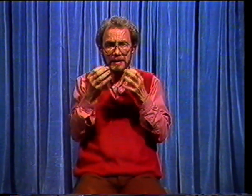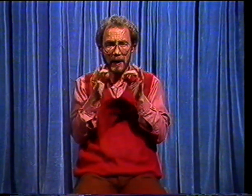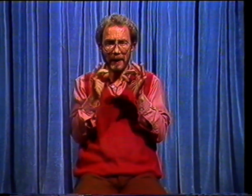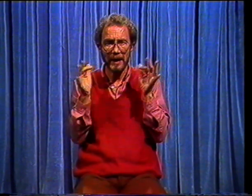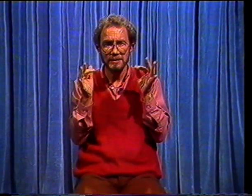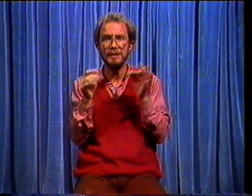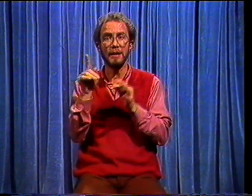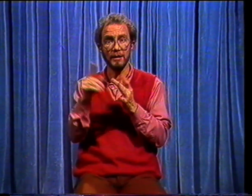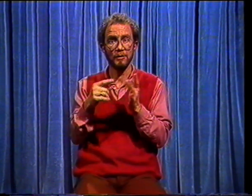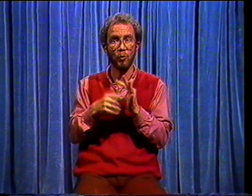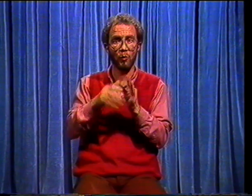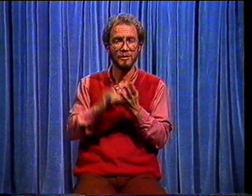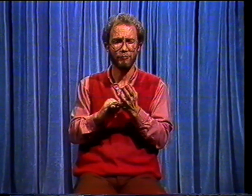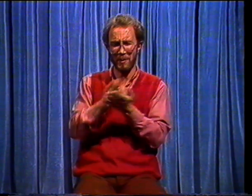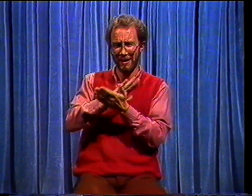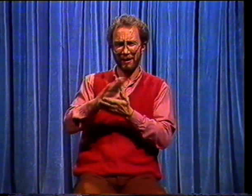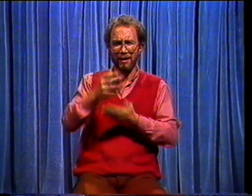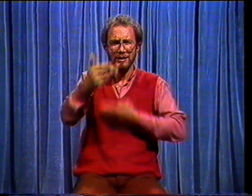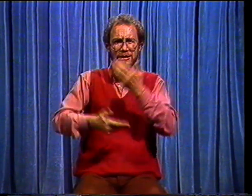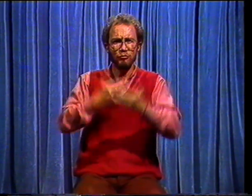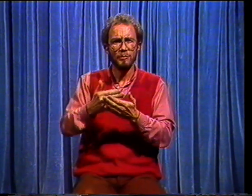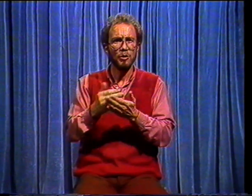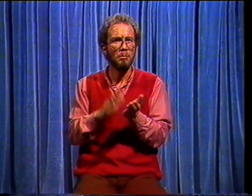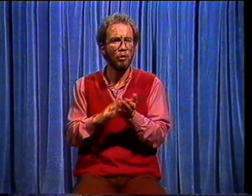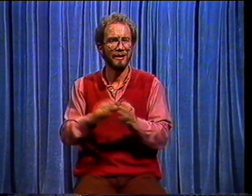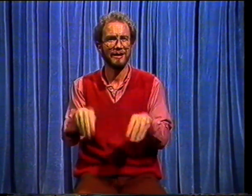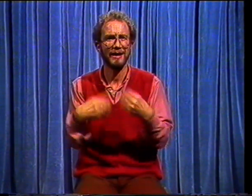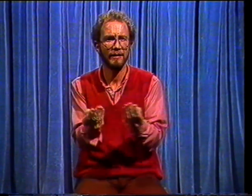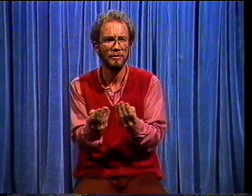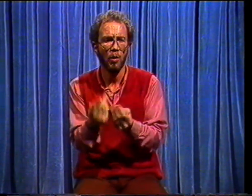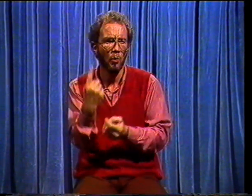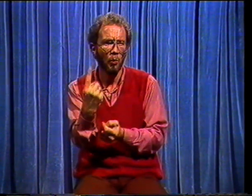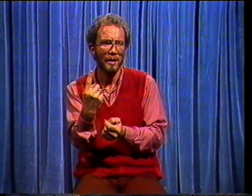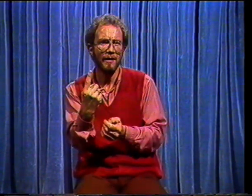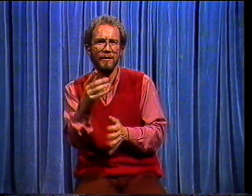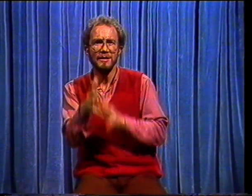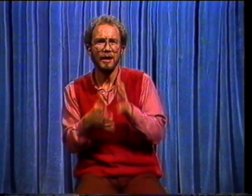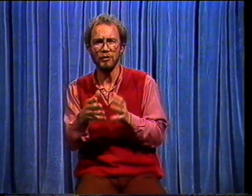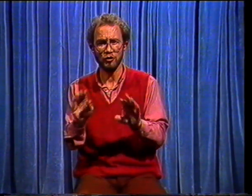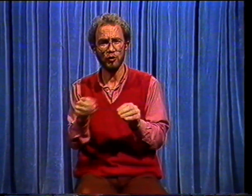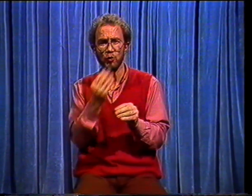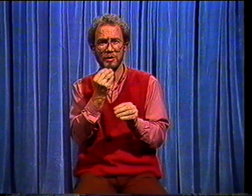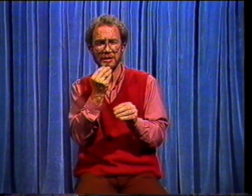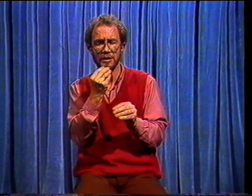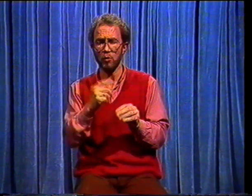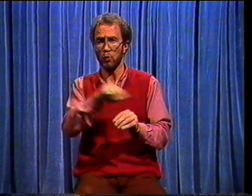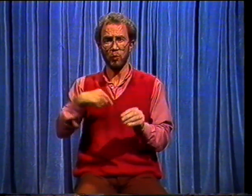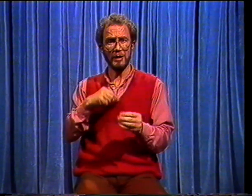it was from the very clear description Maureen gives. But one of the signs she uses we